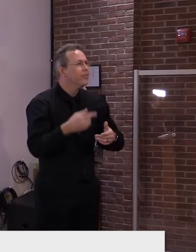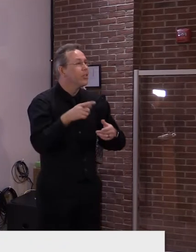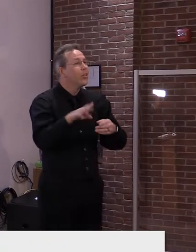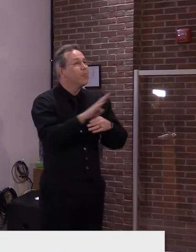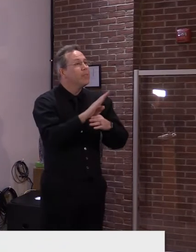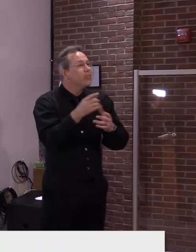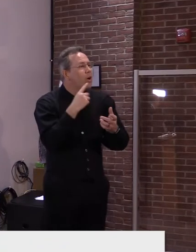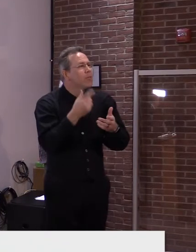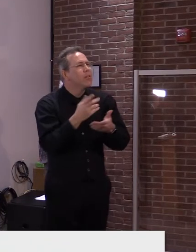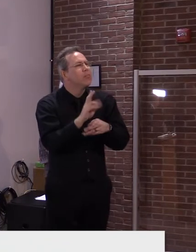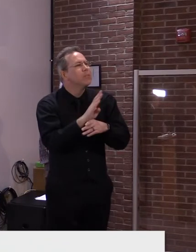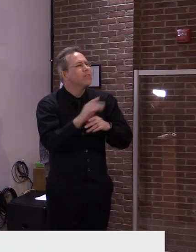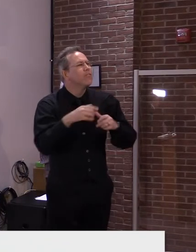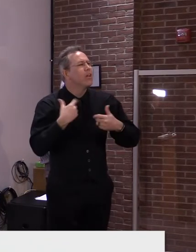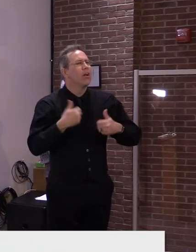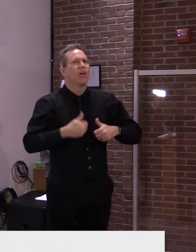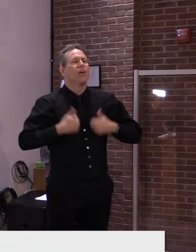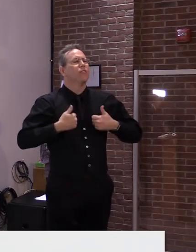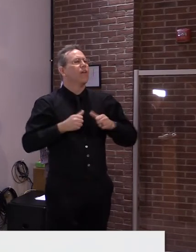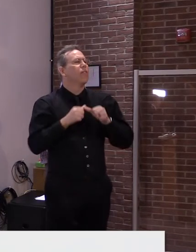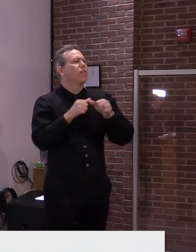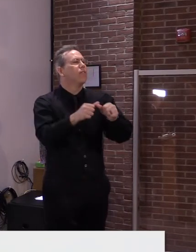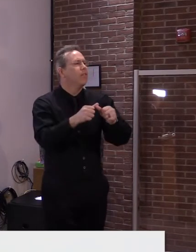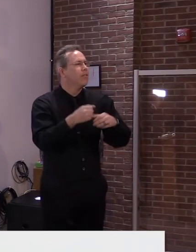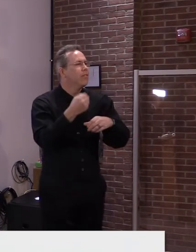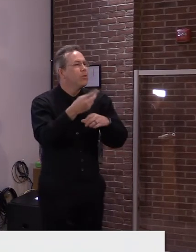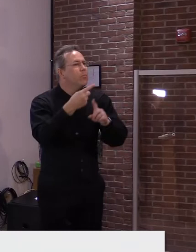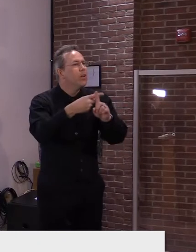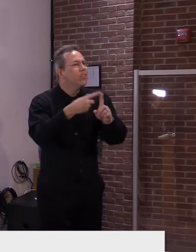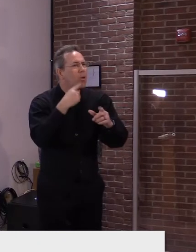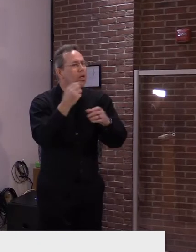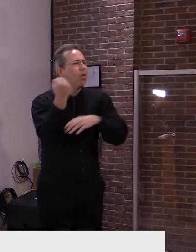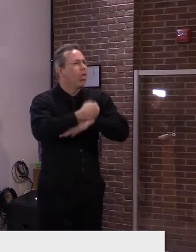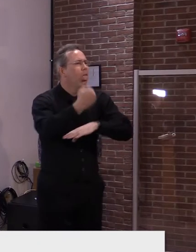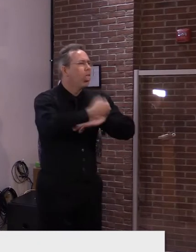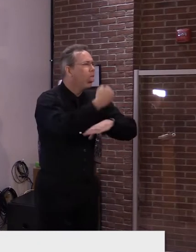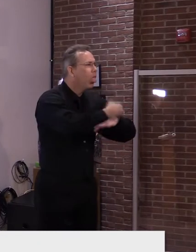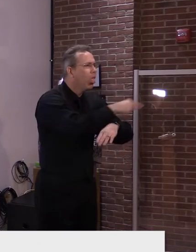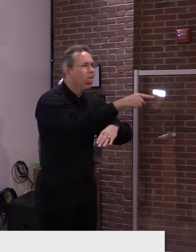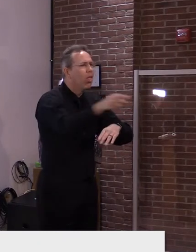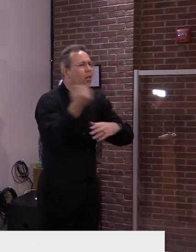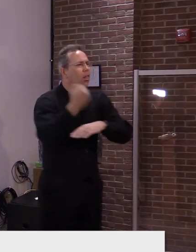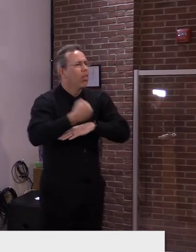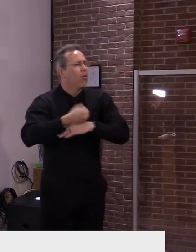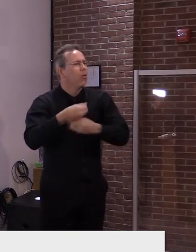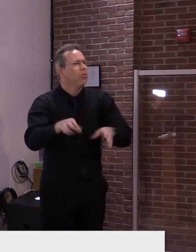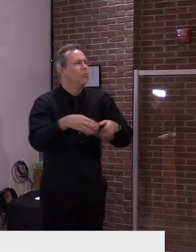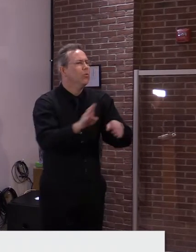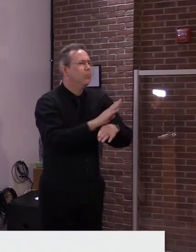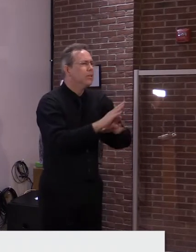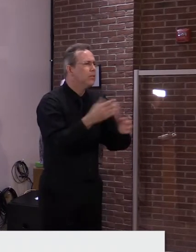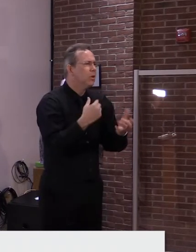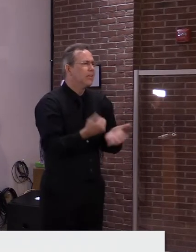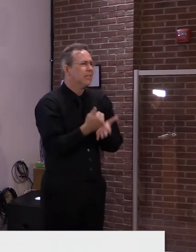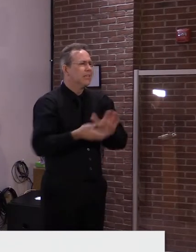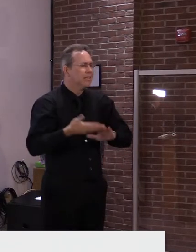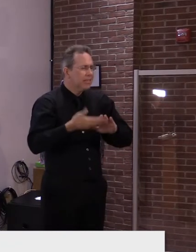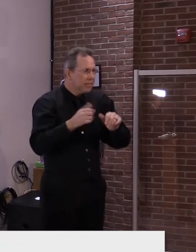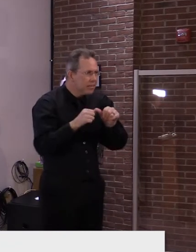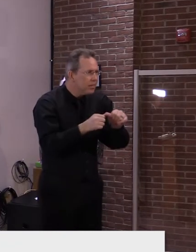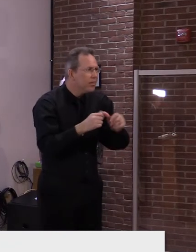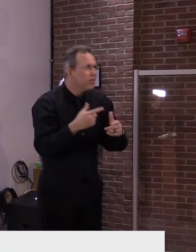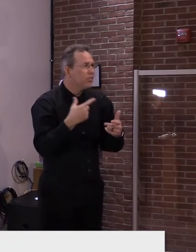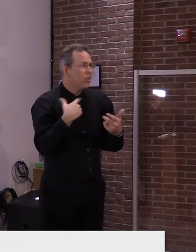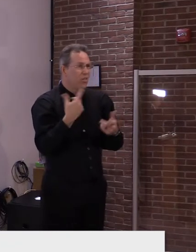next 2 or 3 months so that we can put people back to work. We still have, you know, over 30,000 people on